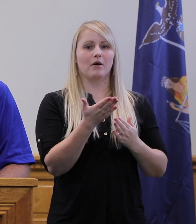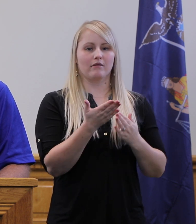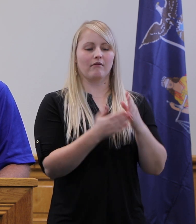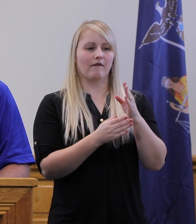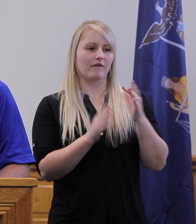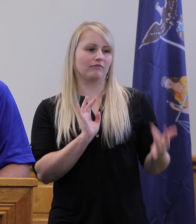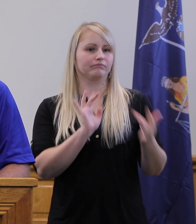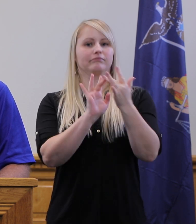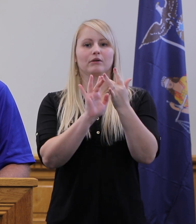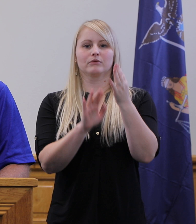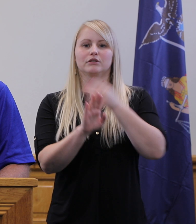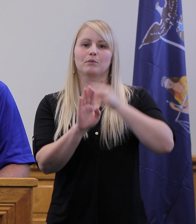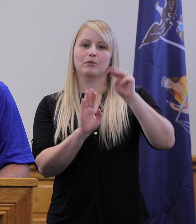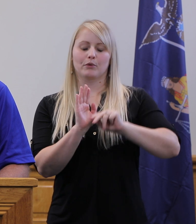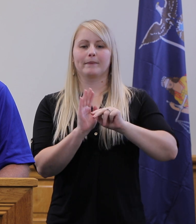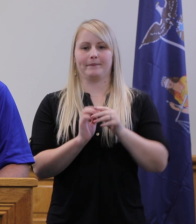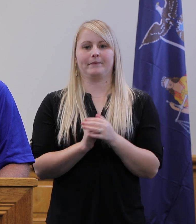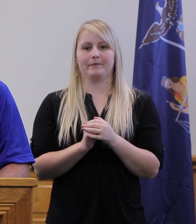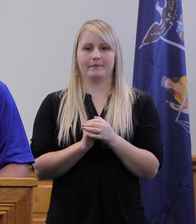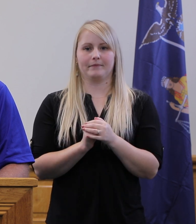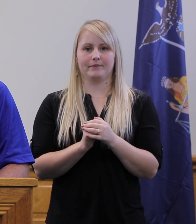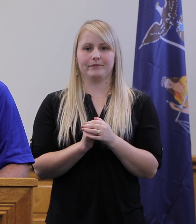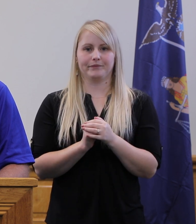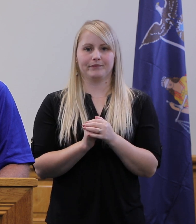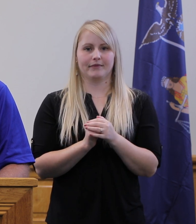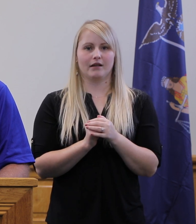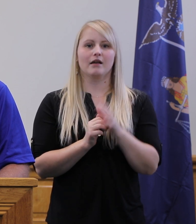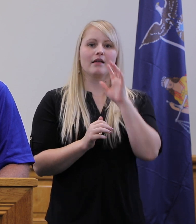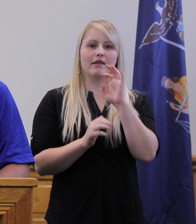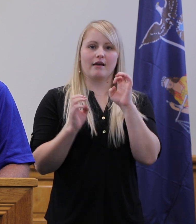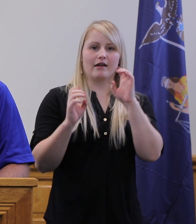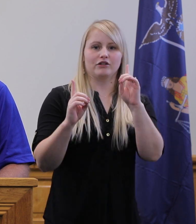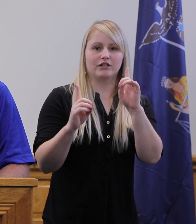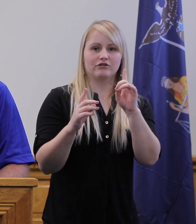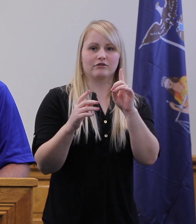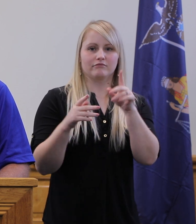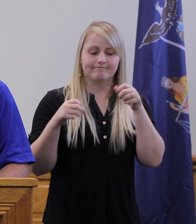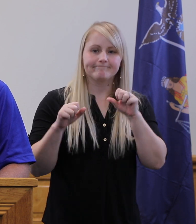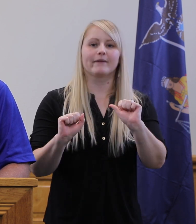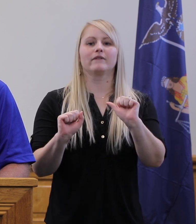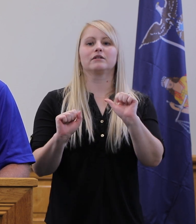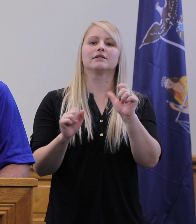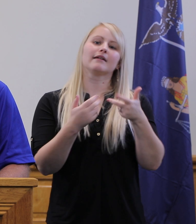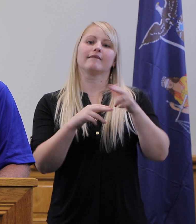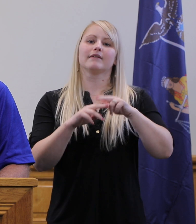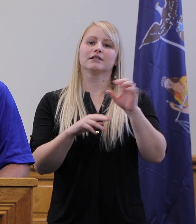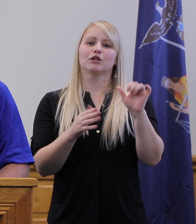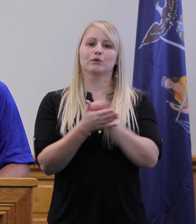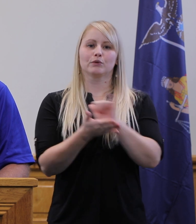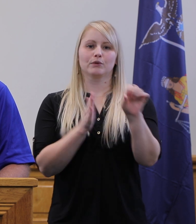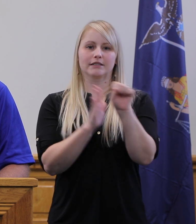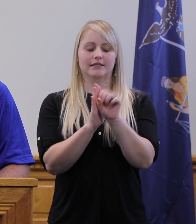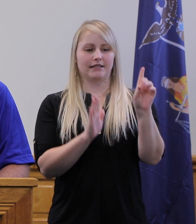Educational efforts have been advanced by the New York State DEC, the Village of Pulaski, and the County Health Department. The County Tourism Team